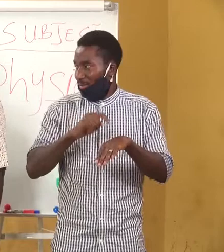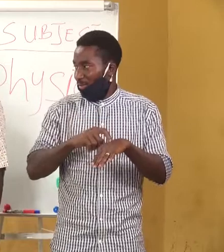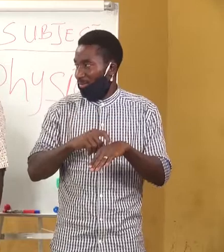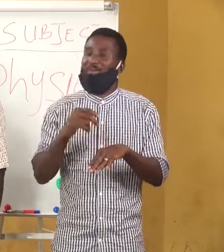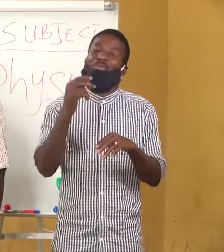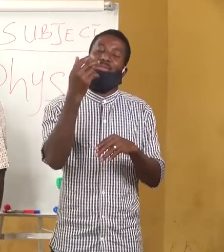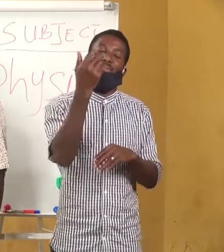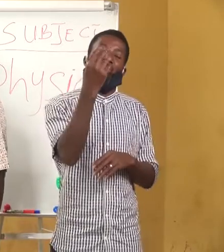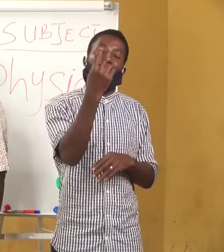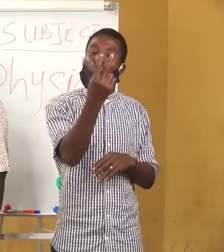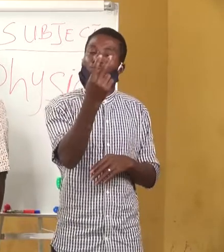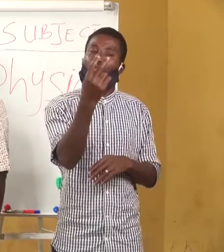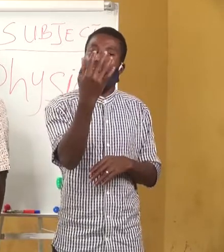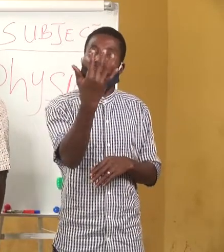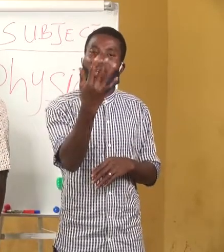be